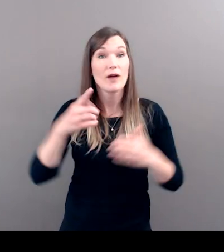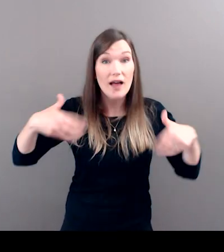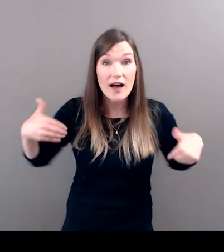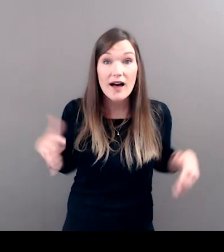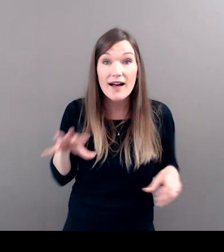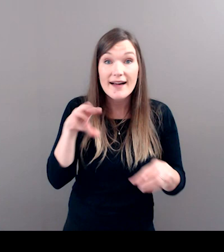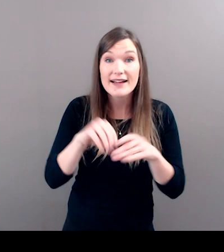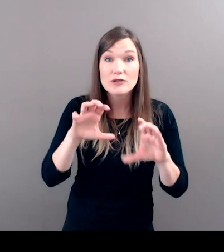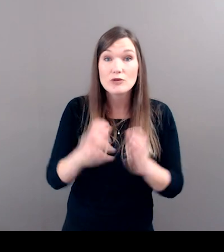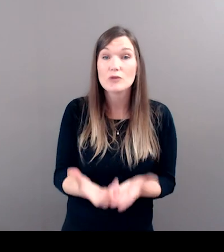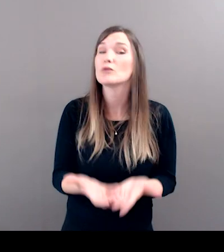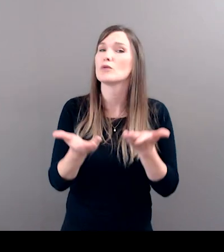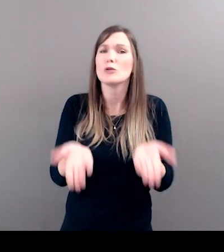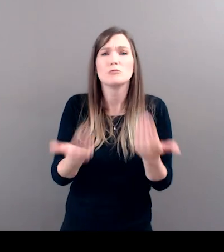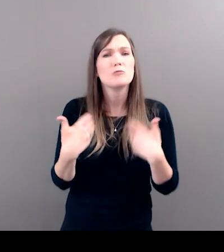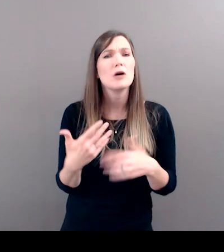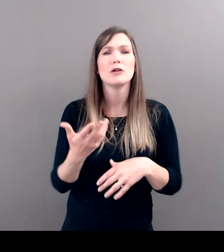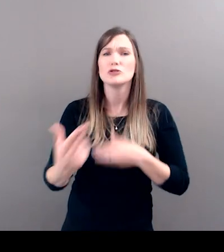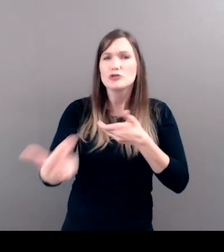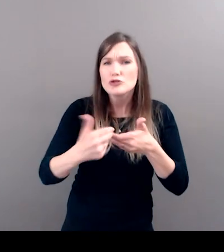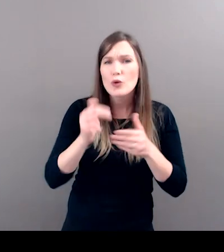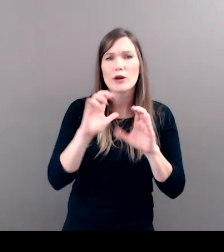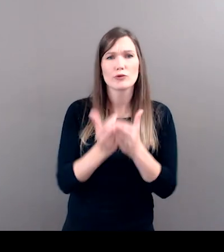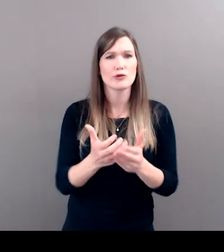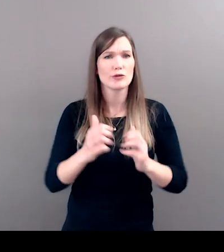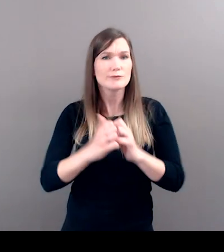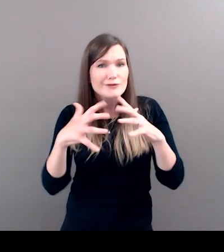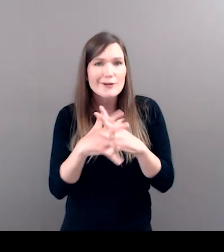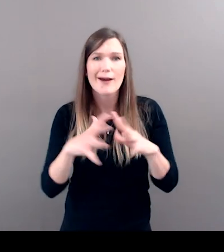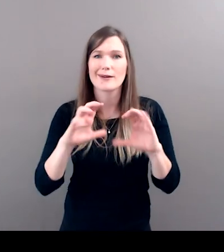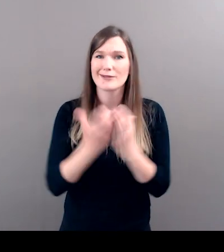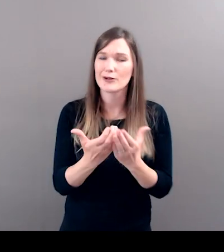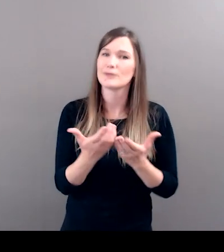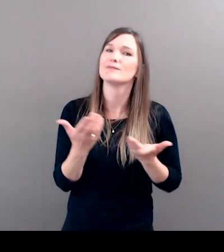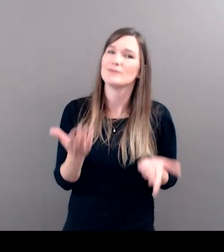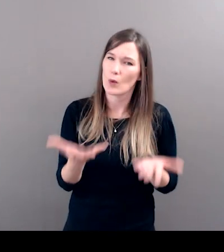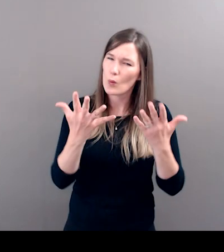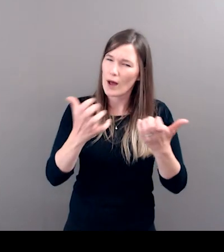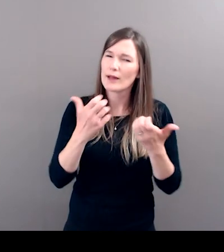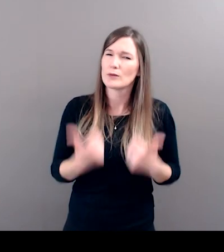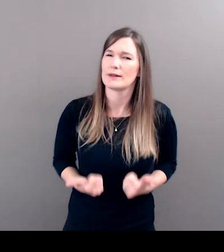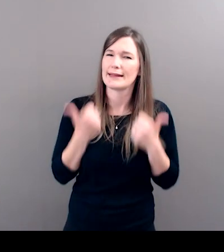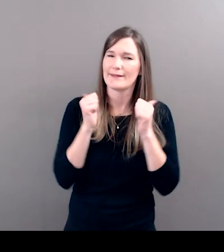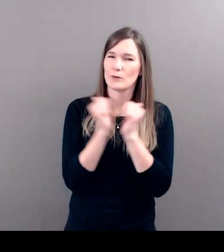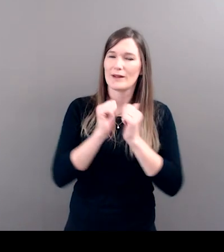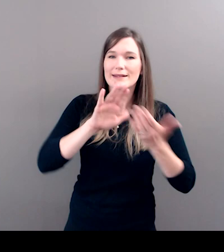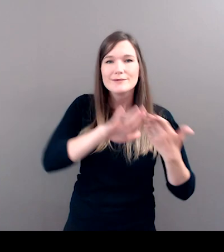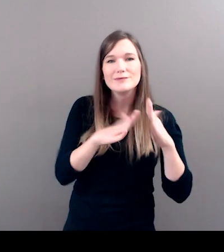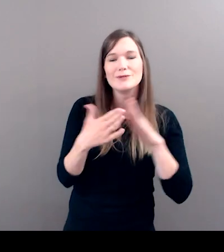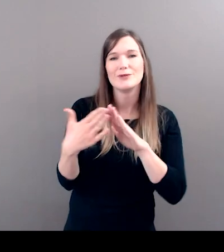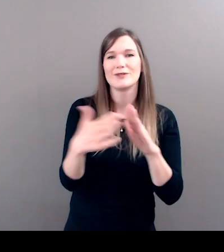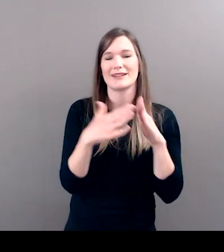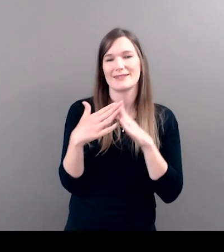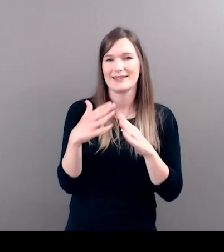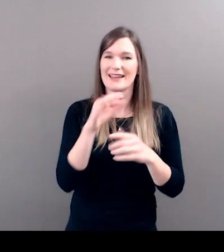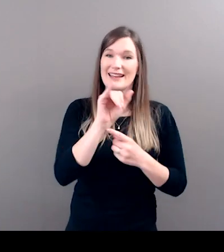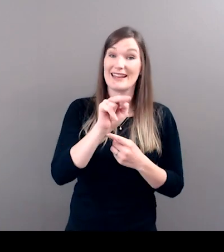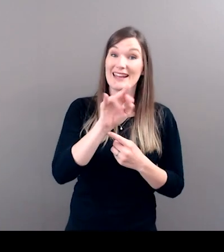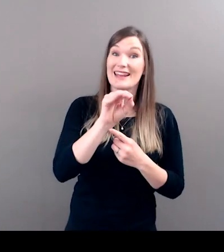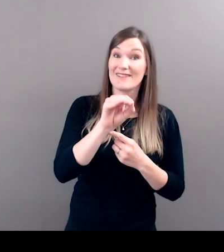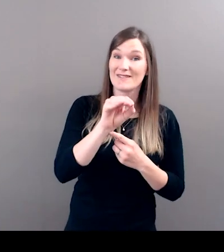want everyone to be living in community. So that's please right. Text info to 52525. That is right. And last but not least,